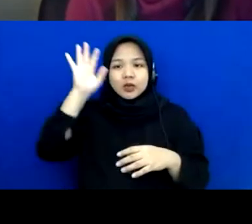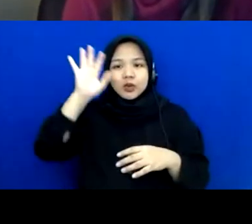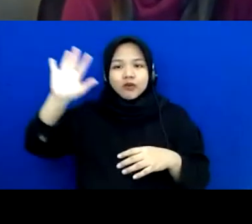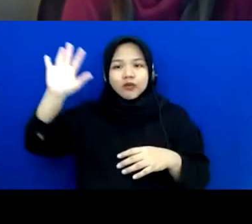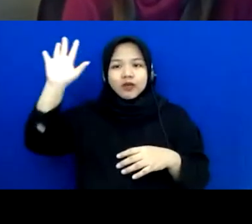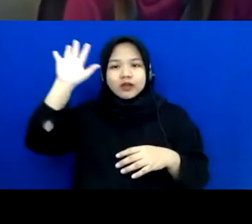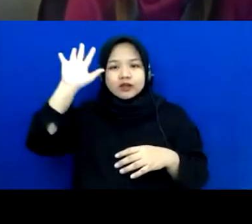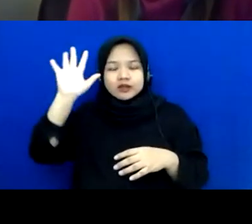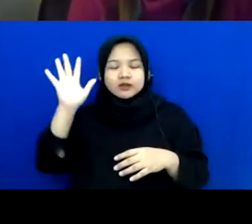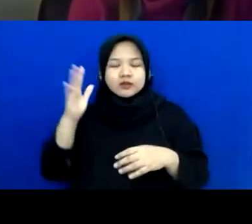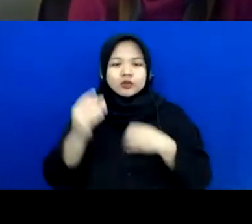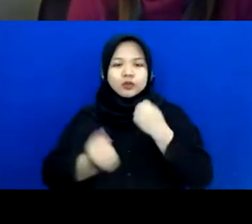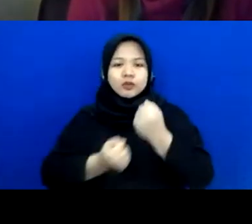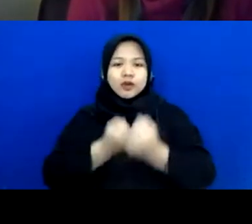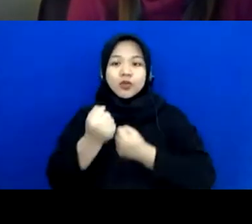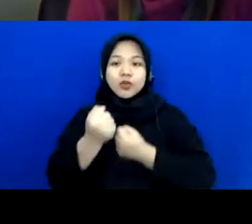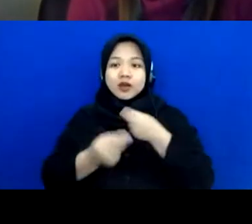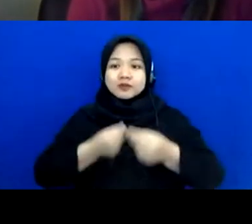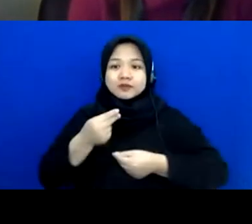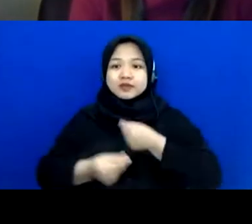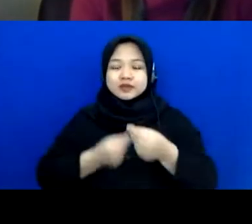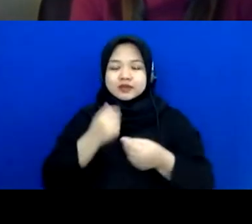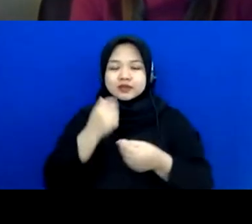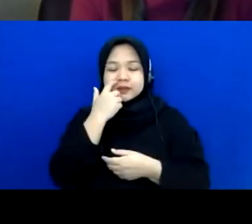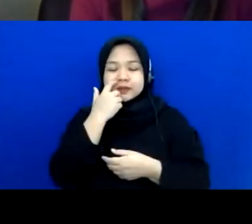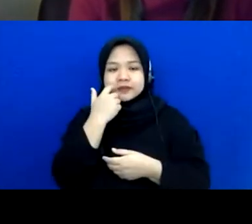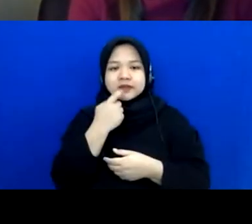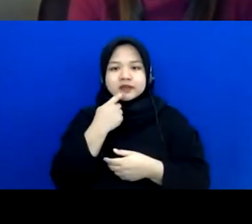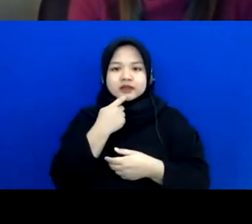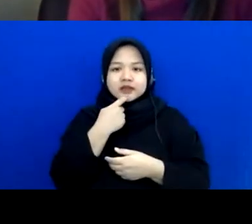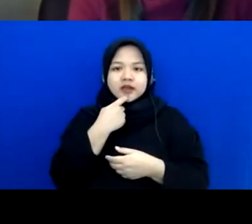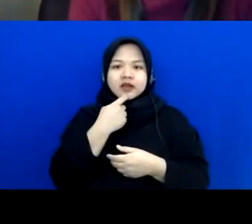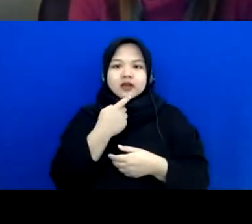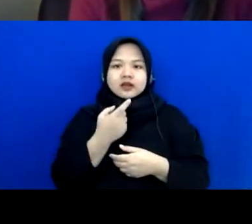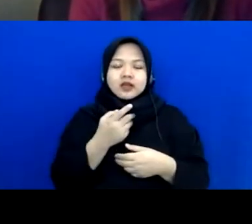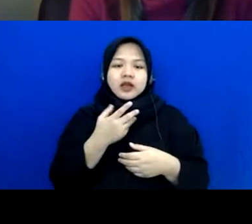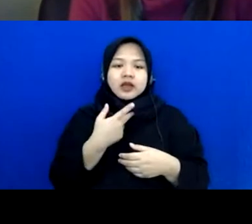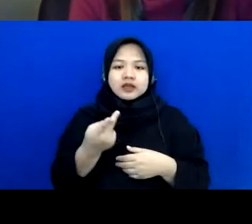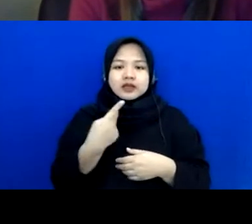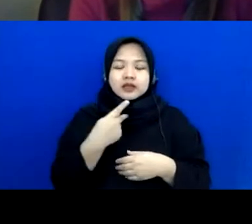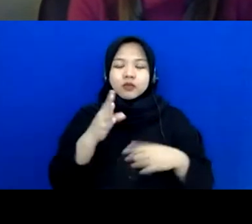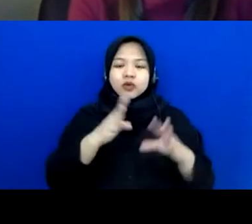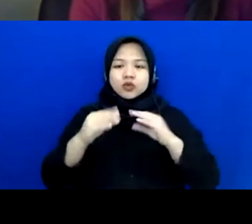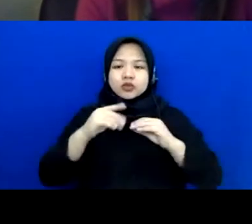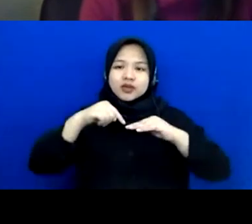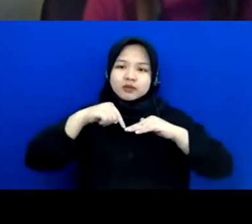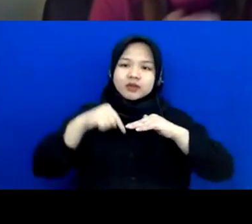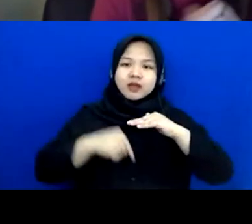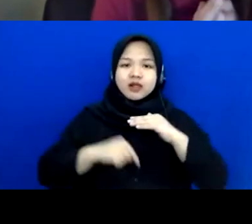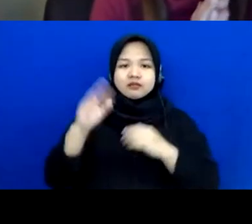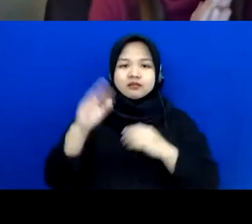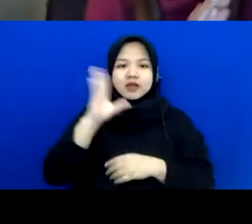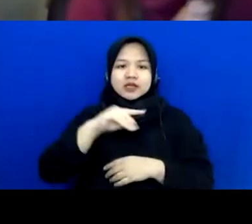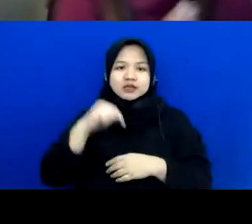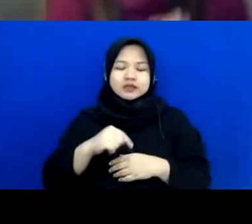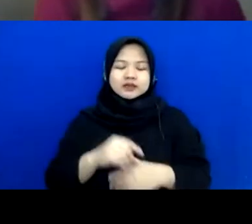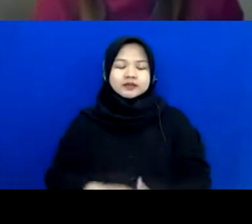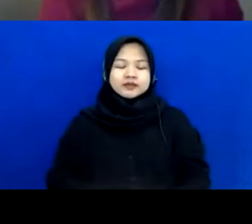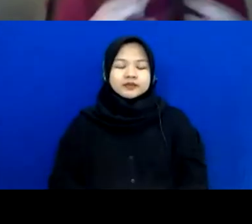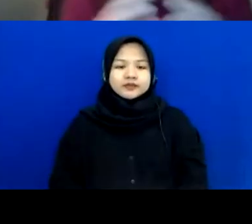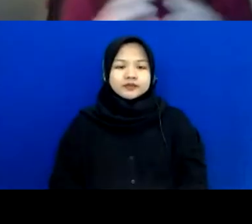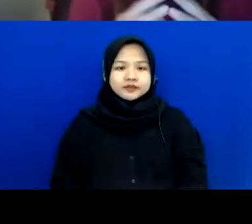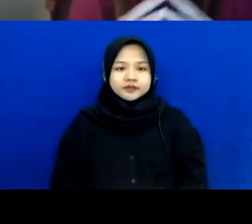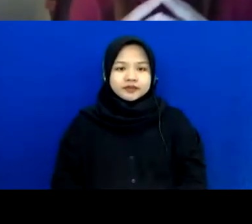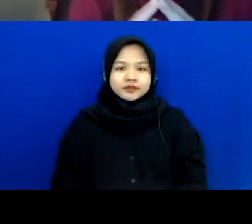doing business that we'll learn about more throughout the discussions today. And as I